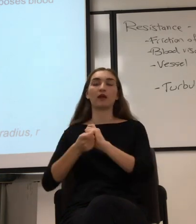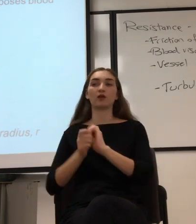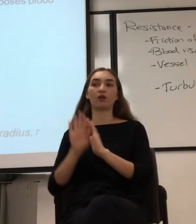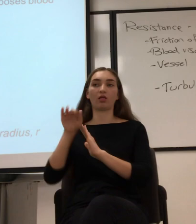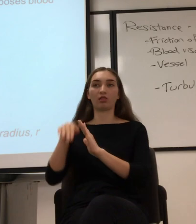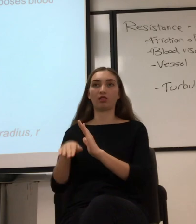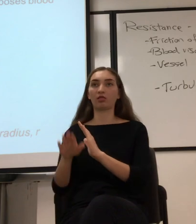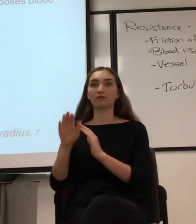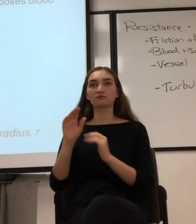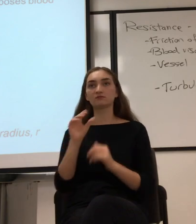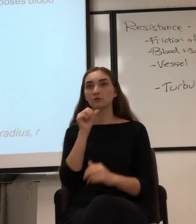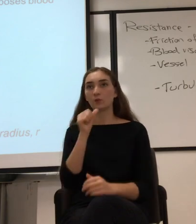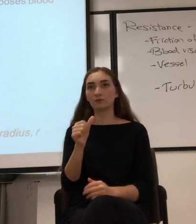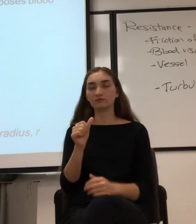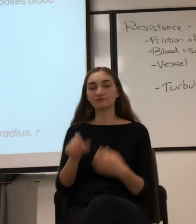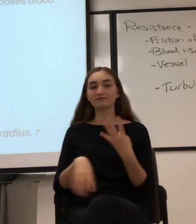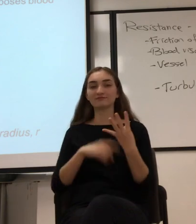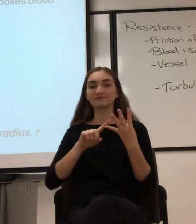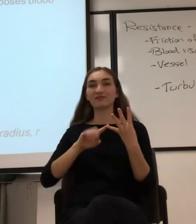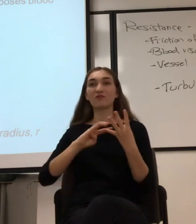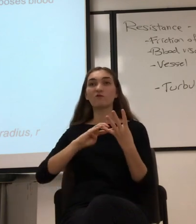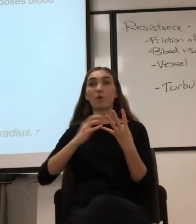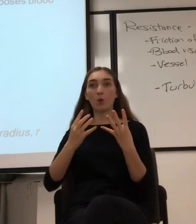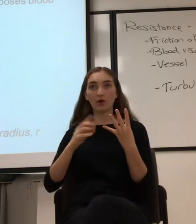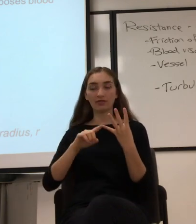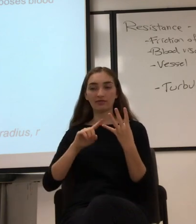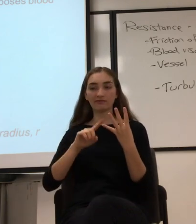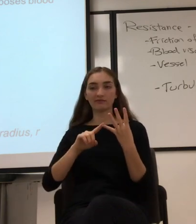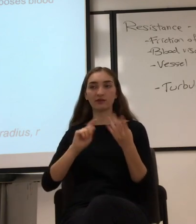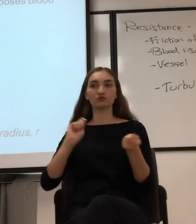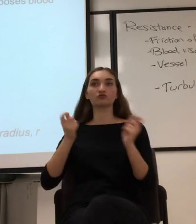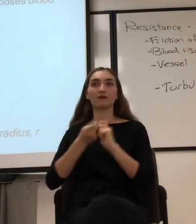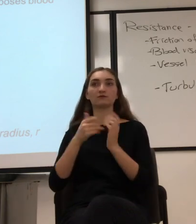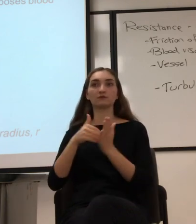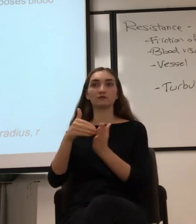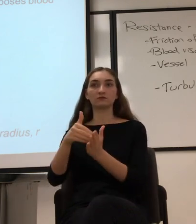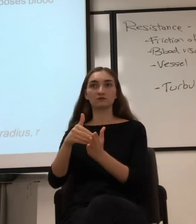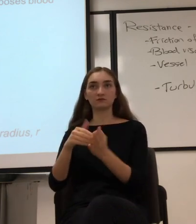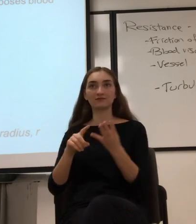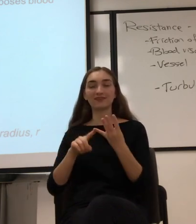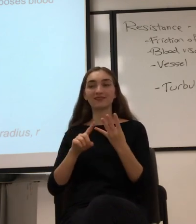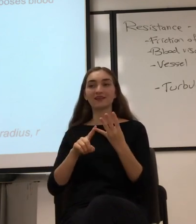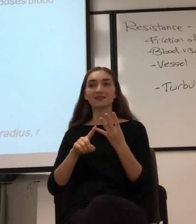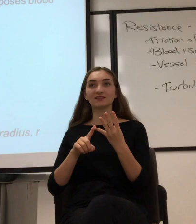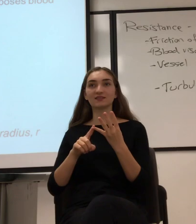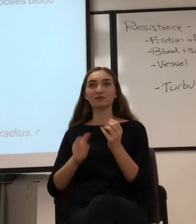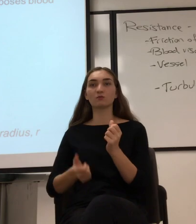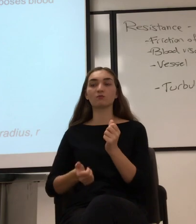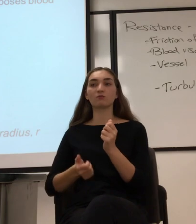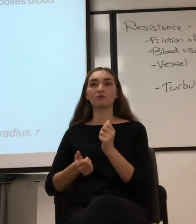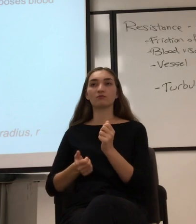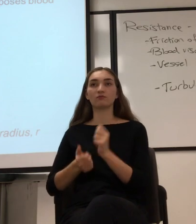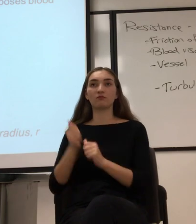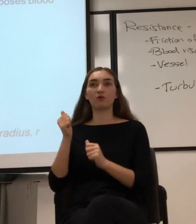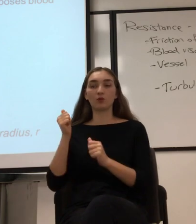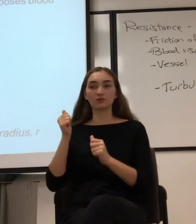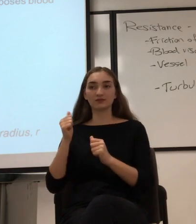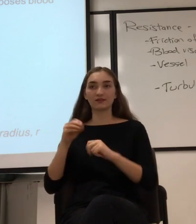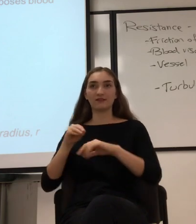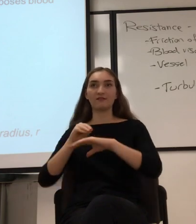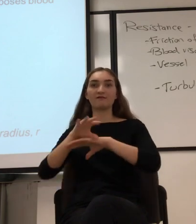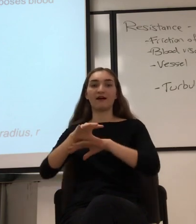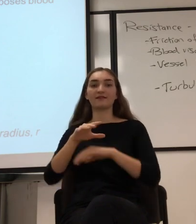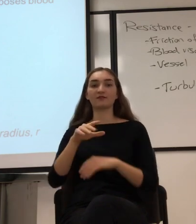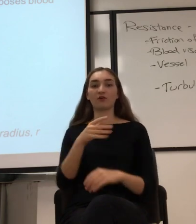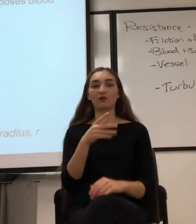thing that changes the most is the last one, and that's the one you have to understand the most. It has the greatest effect on peripheral resistance. Really,